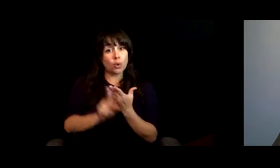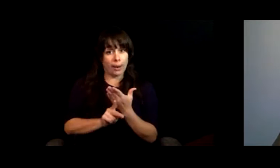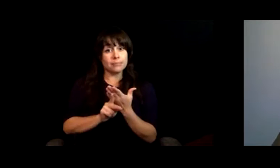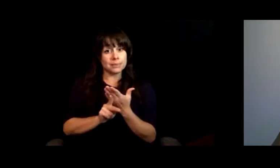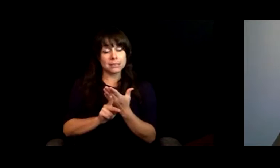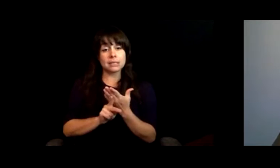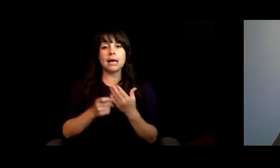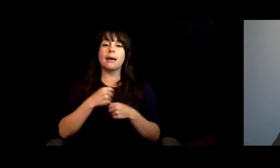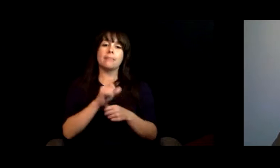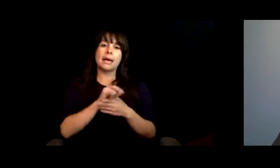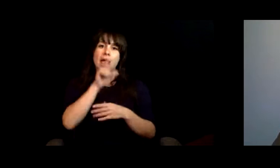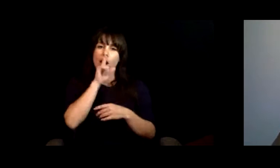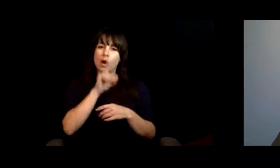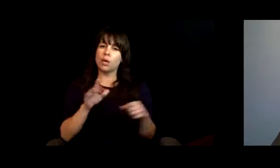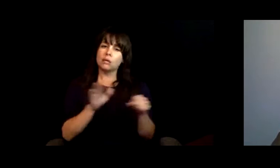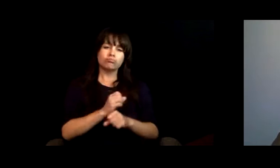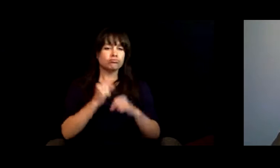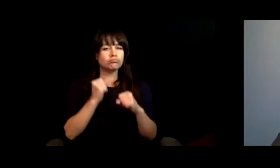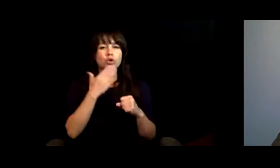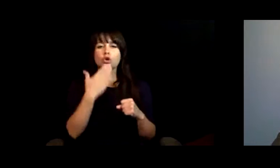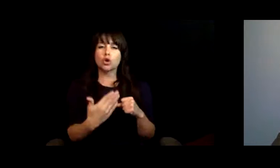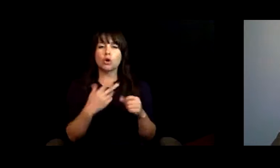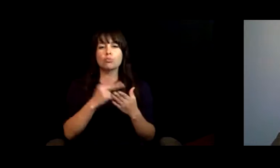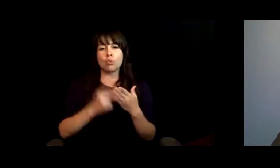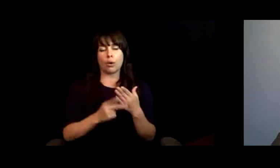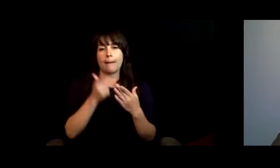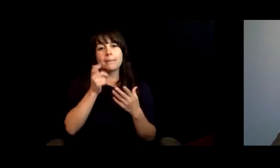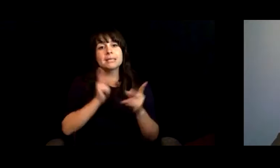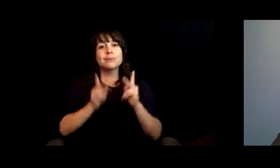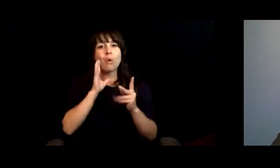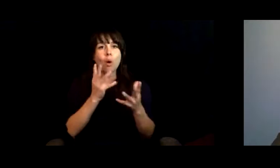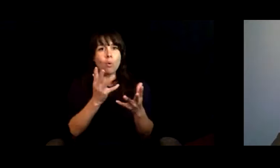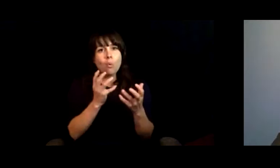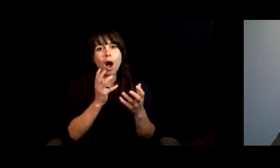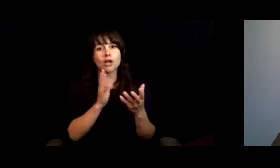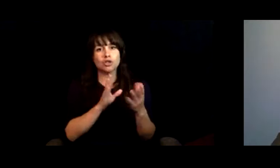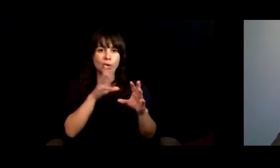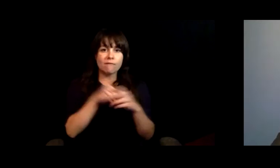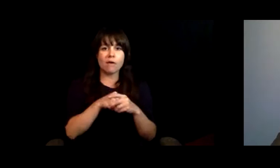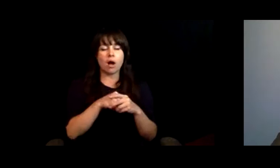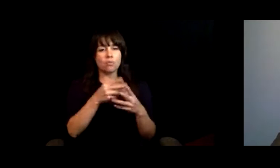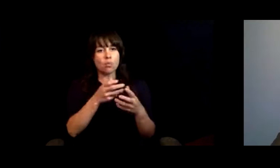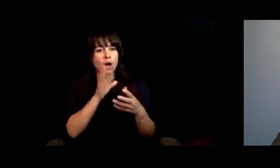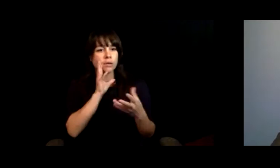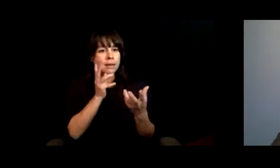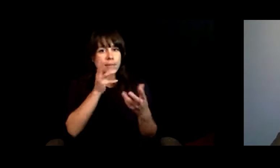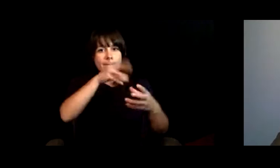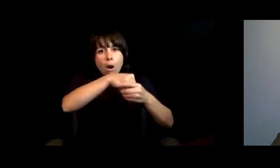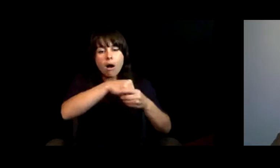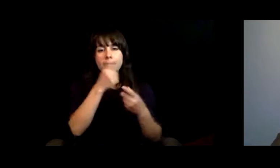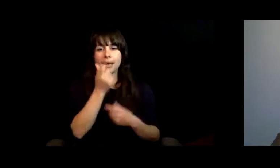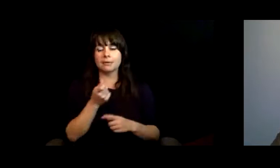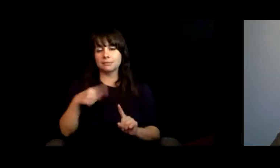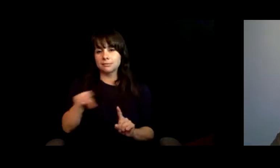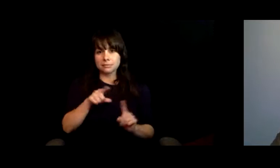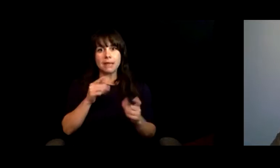it a robust program where people want to get involved with it because of the good training and because of the valuable experiences that they have. And we haven't been